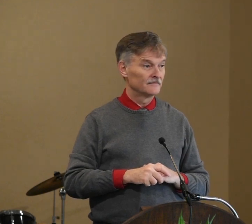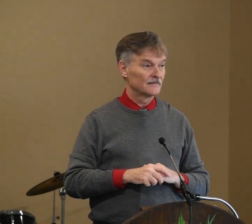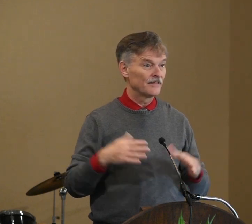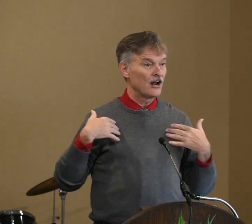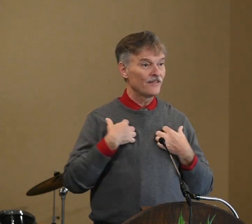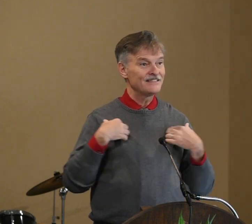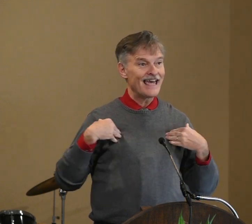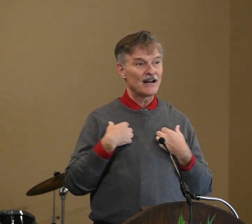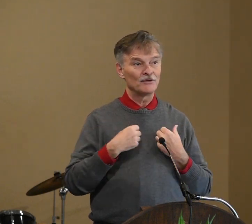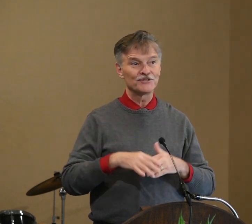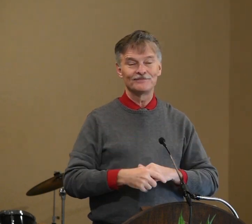than all these animals?